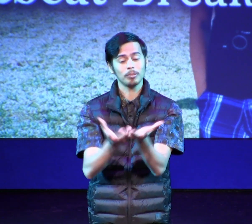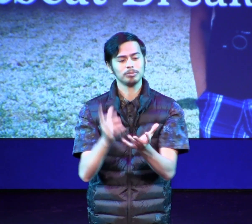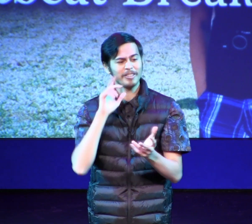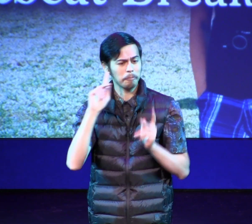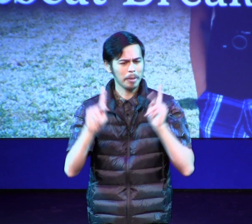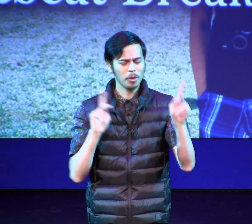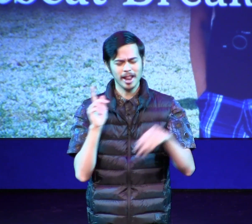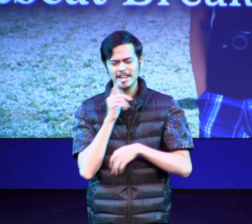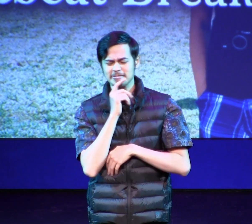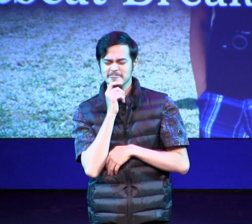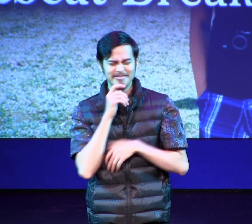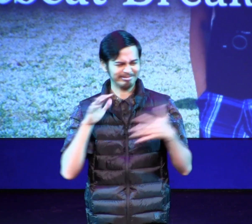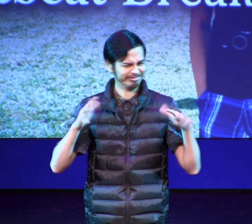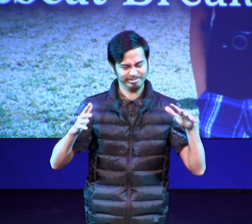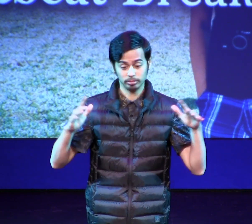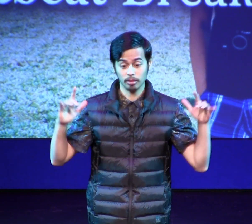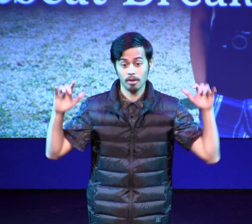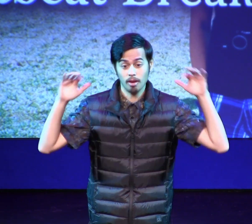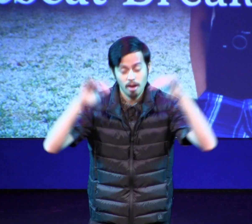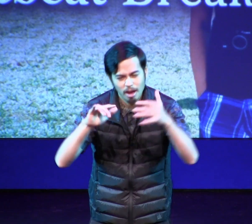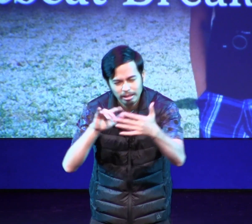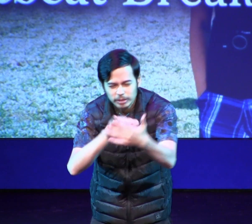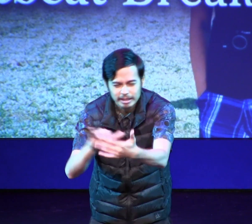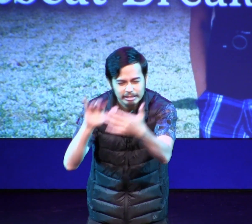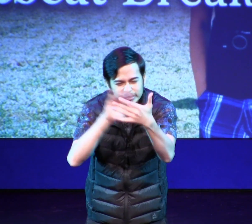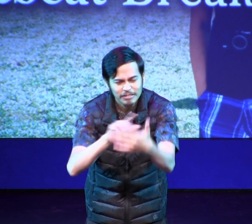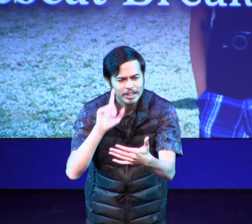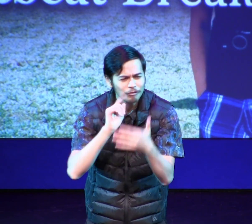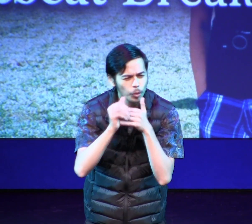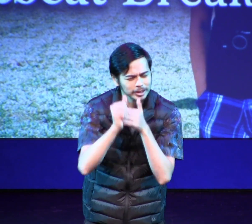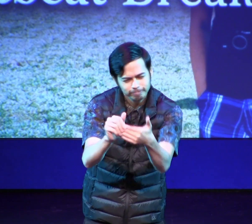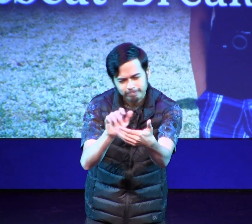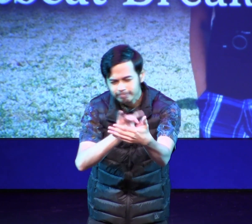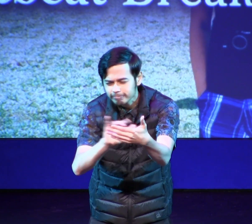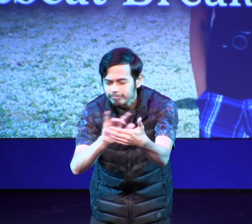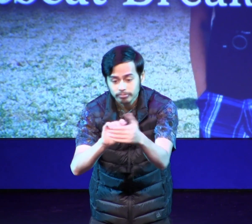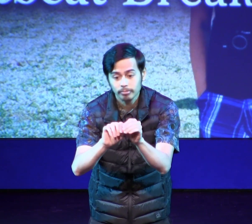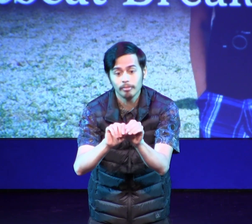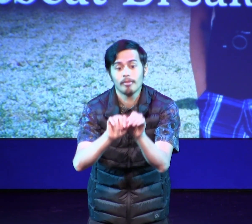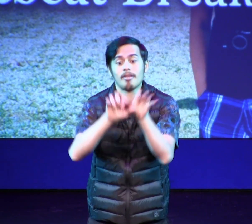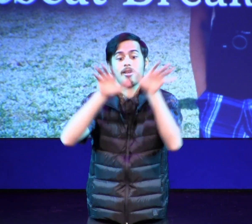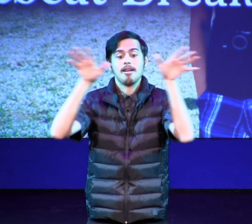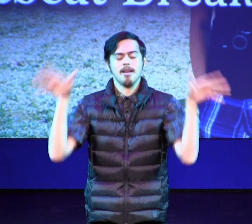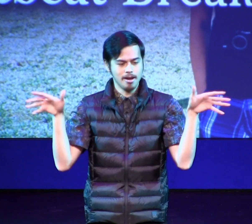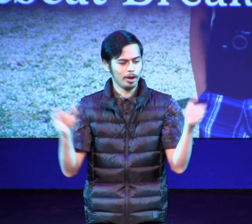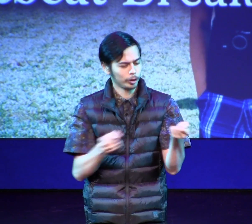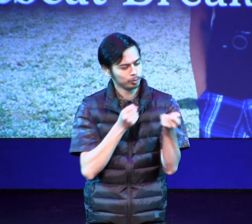forth. We became empowered there, and we realized when we went to our respective communities, we were